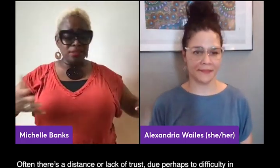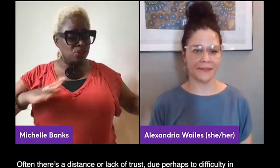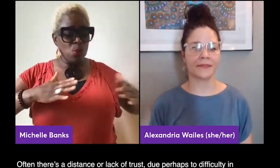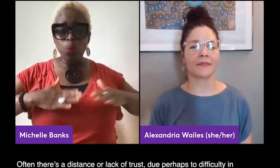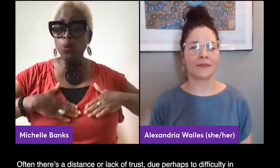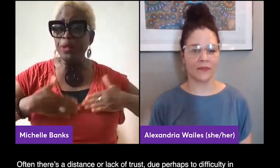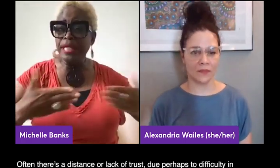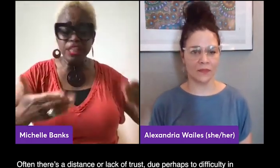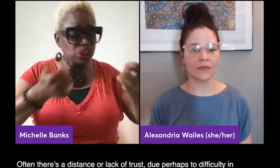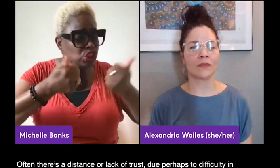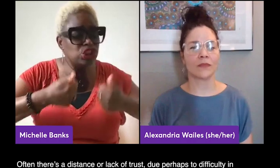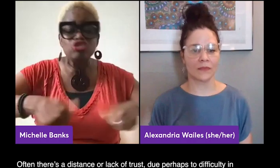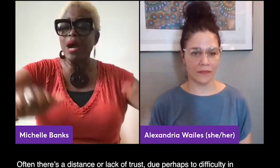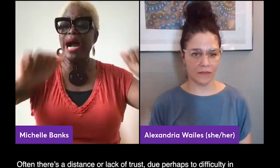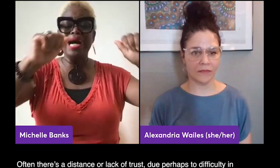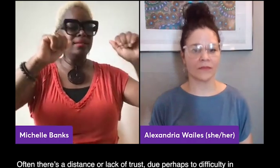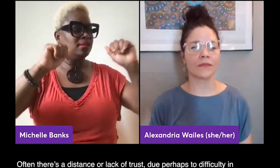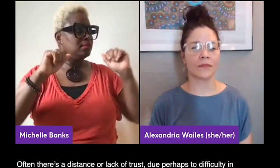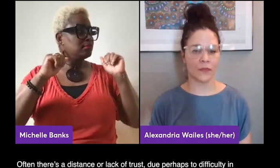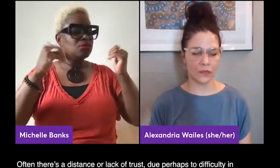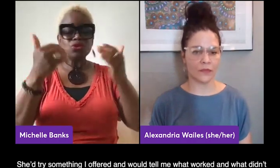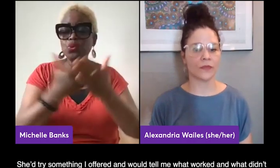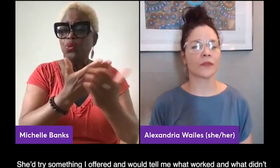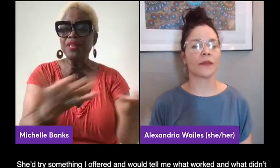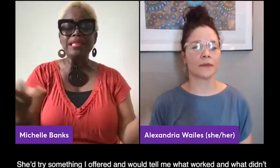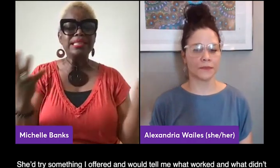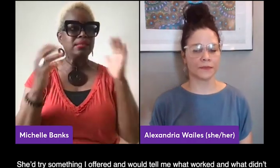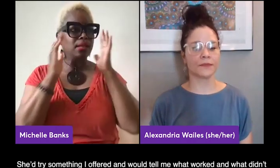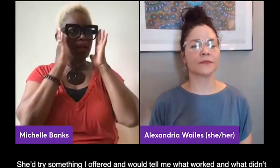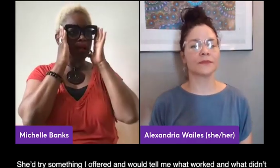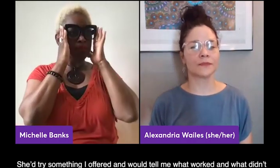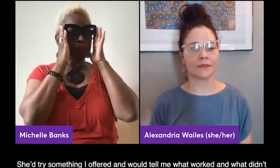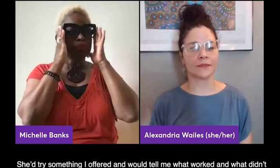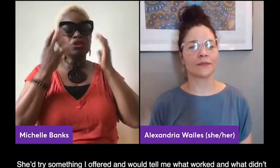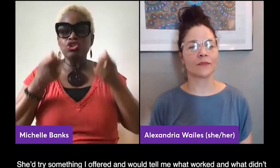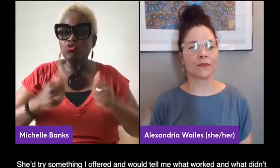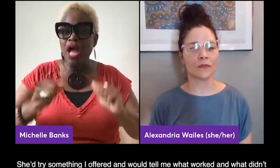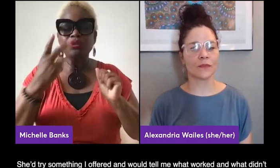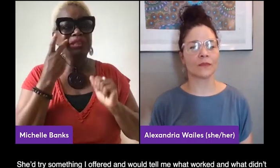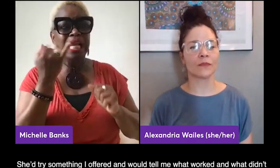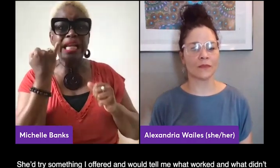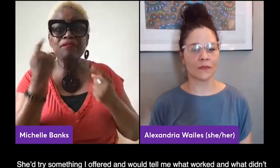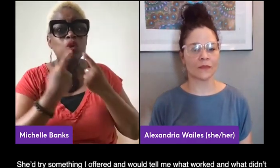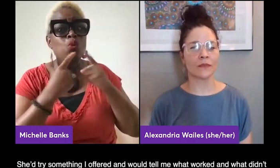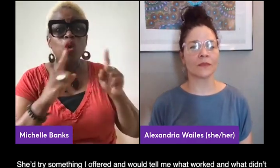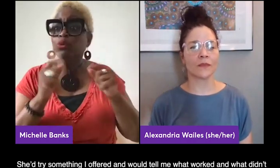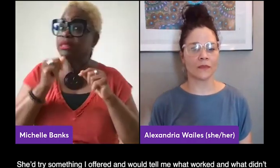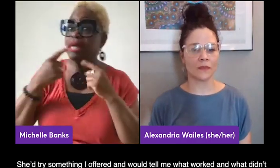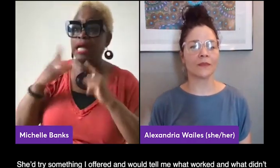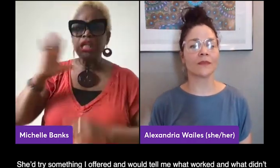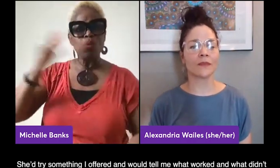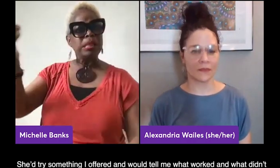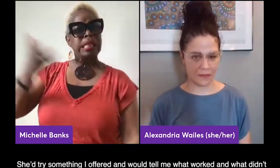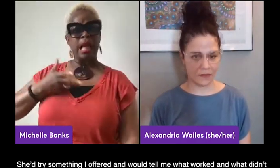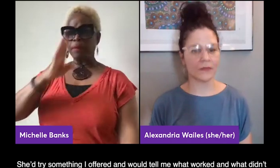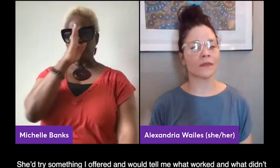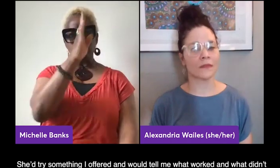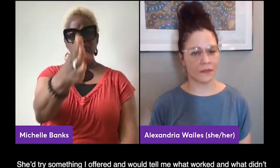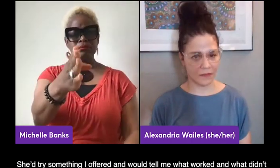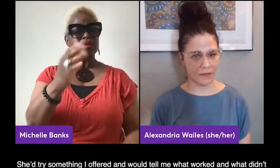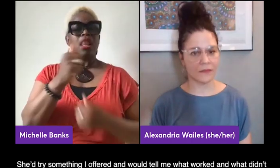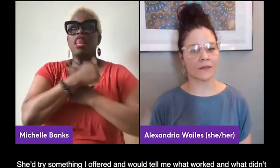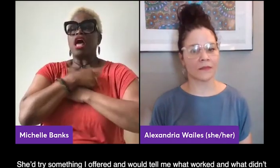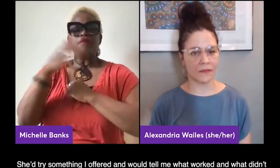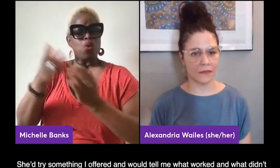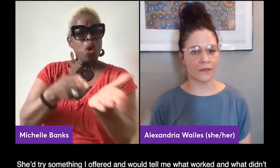person. But she was very open to try new things. She'd try something I offered and would tell me what worked and what didn't correspond to her